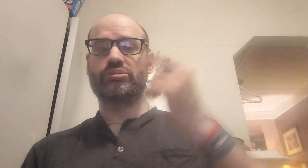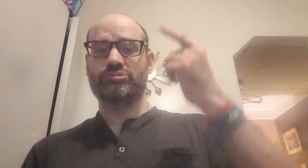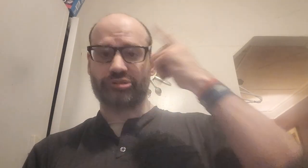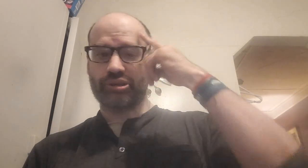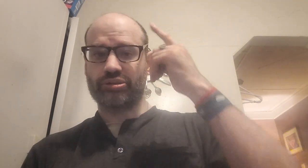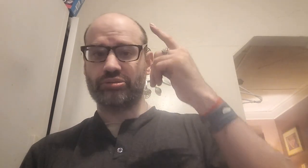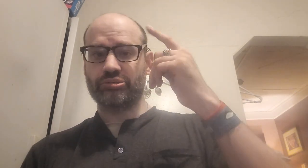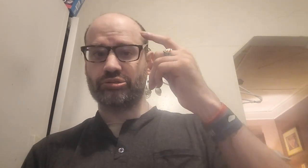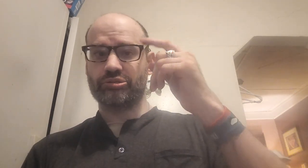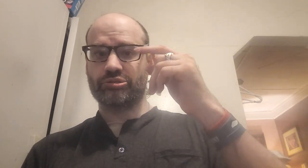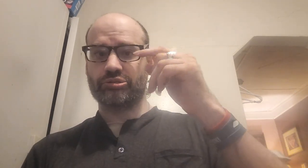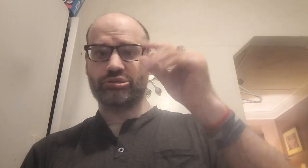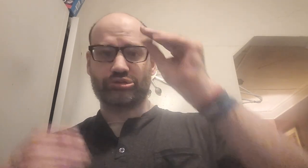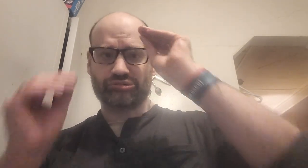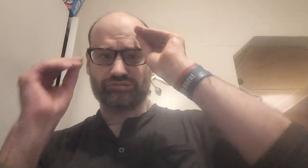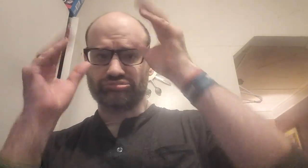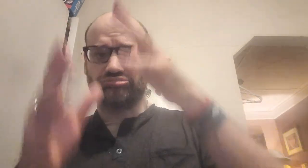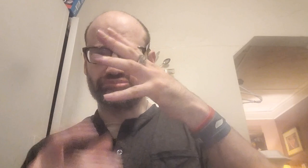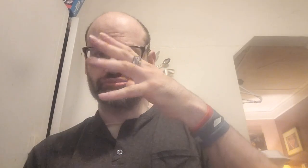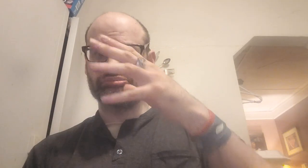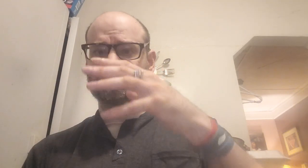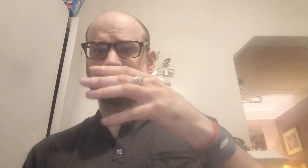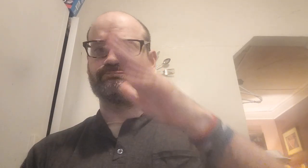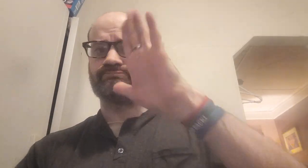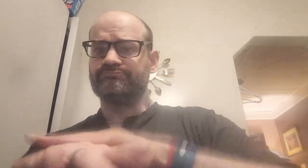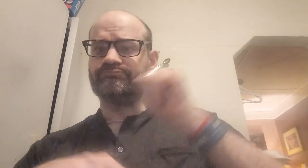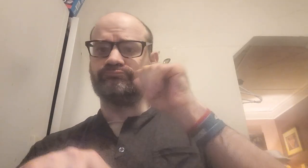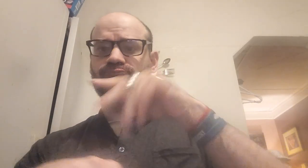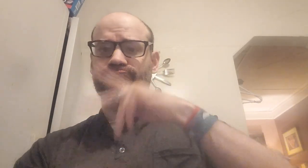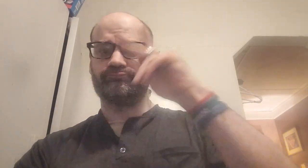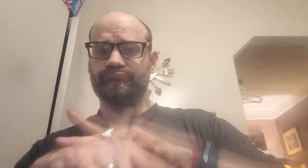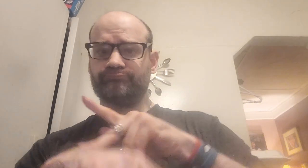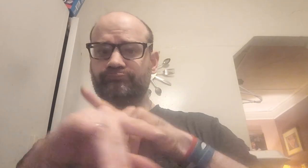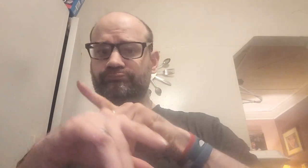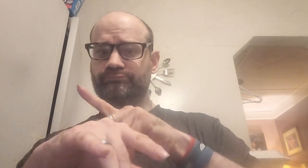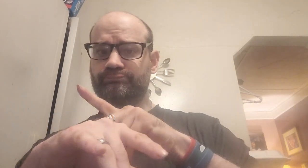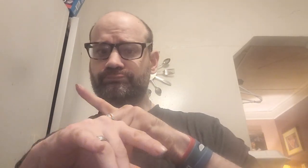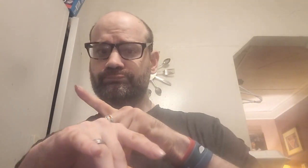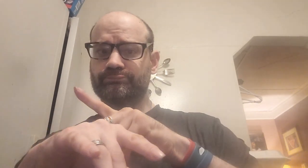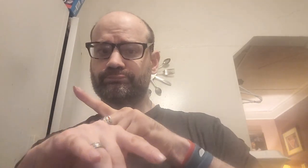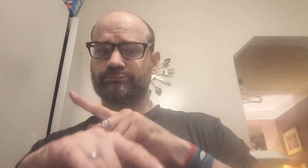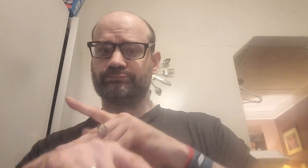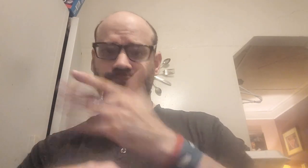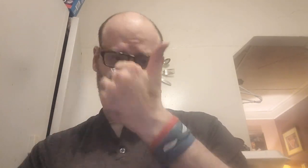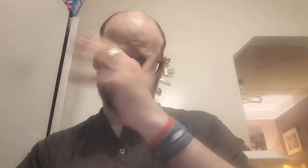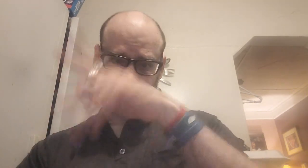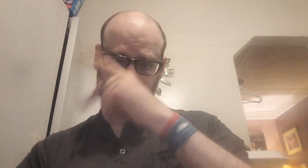Anyway, I think the teacher called the principal